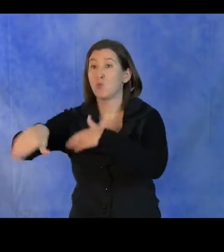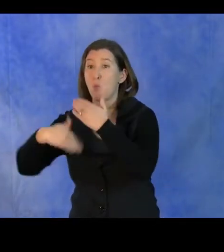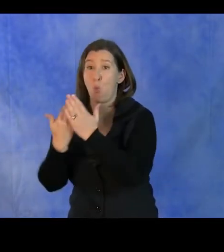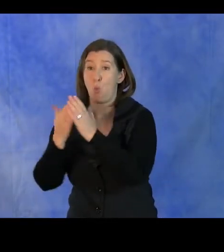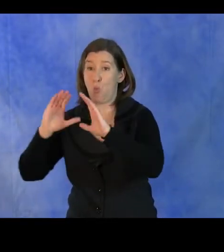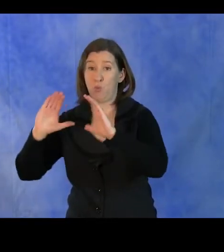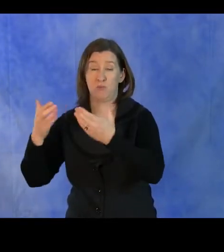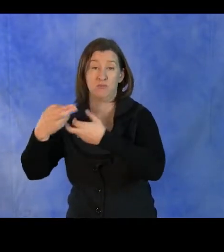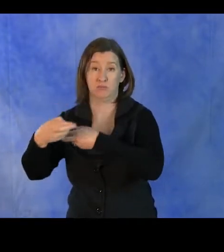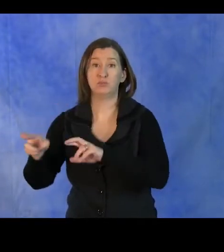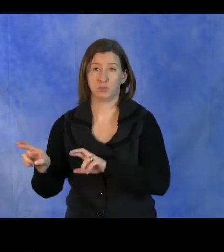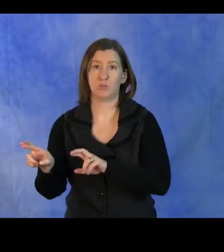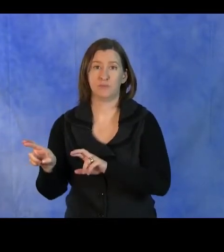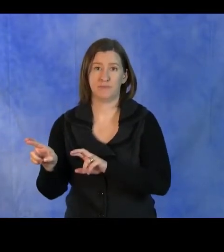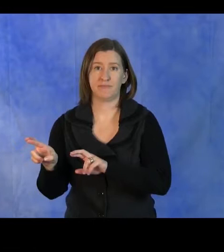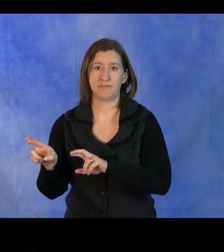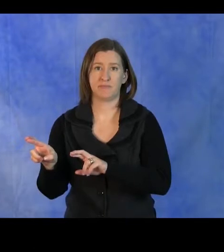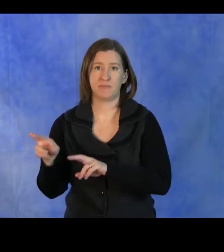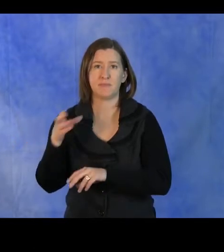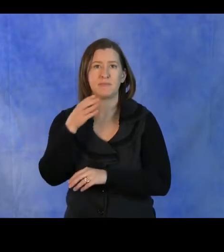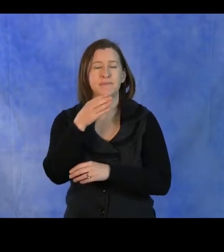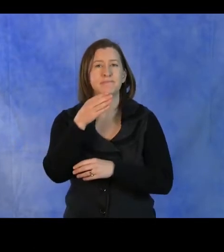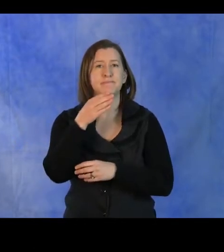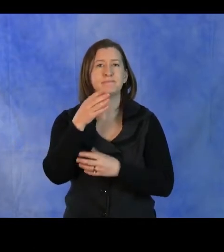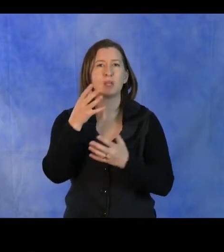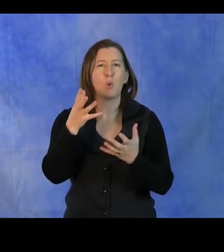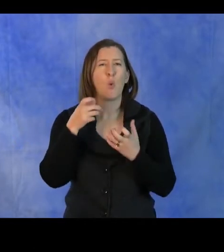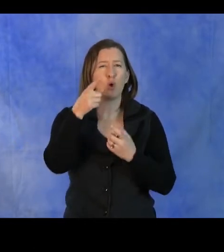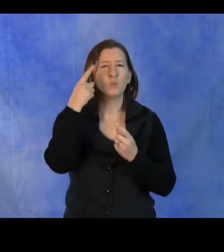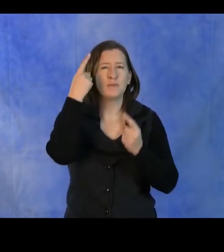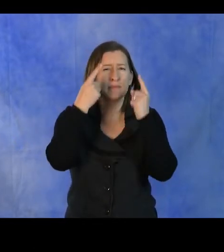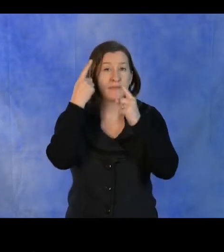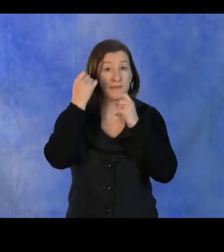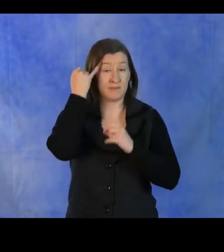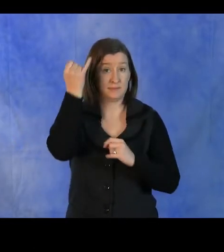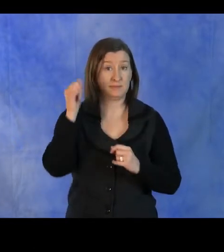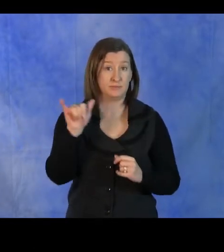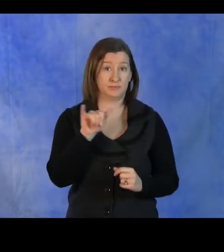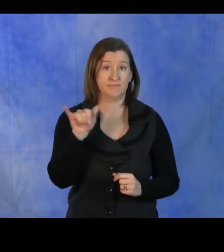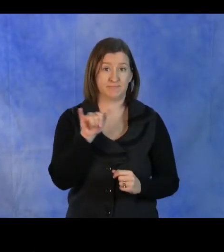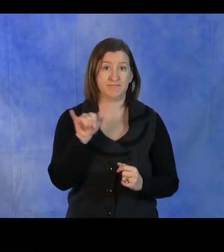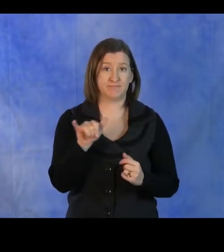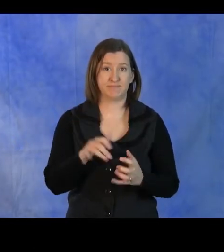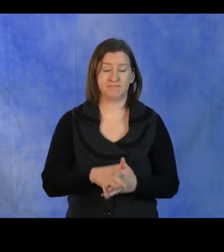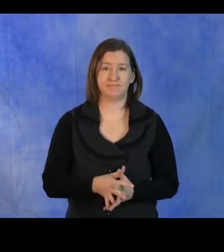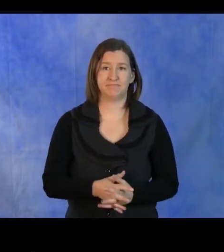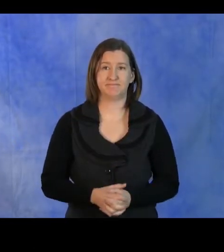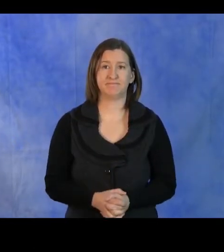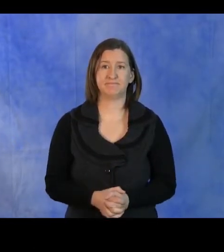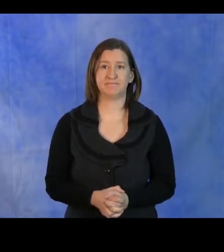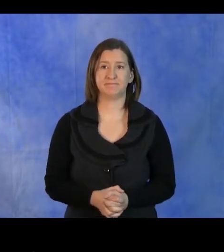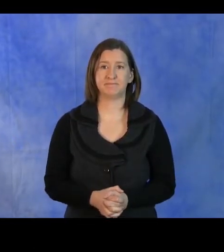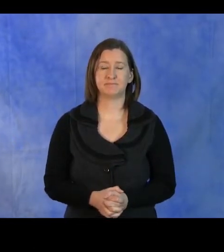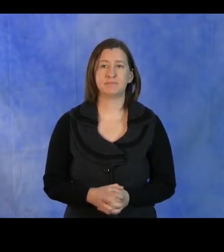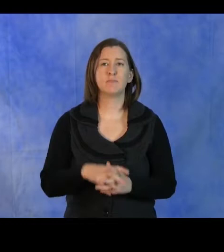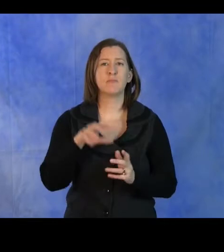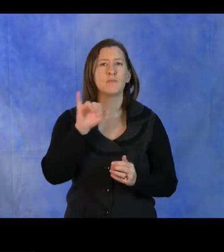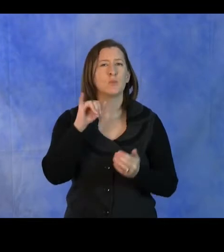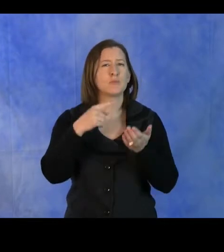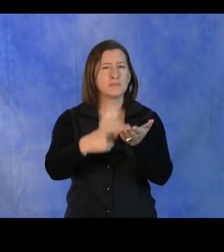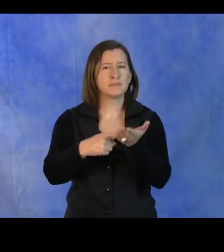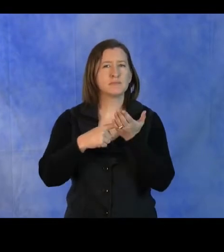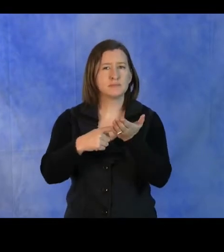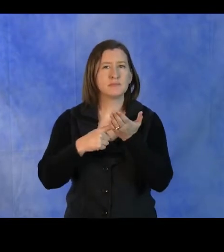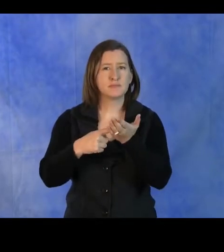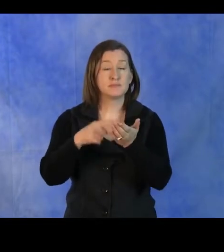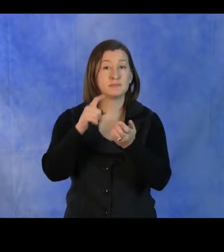EF difficulties or just regular classroom management. I want you to think about that as